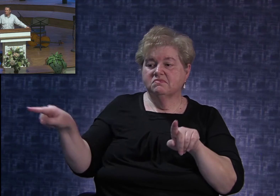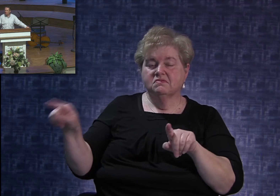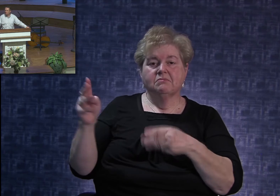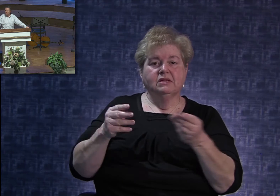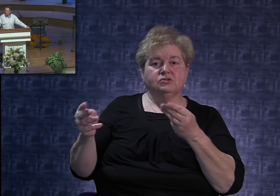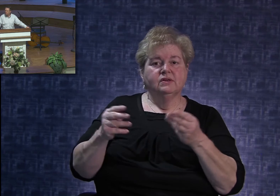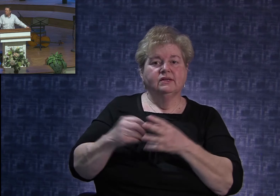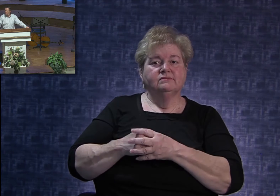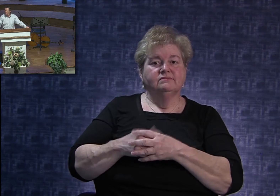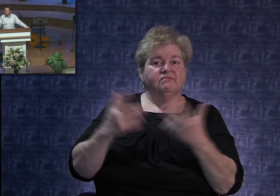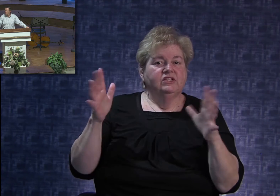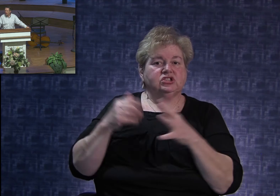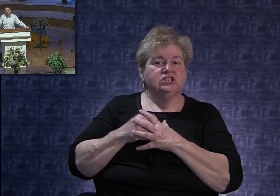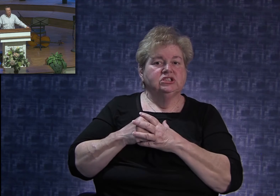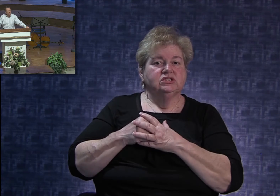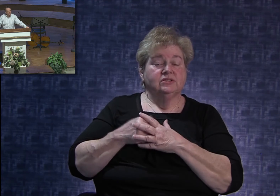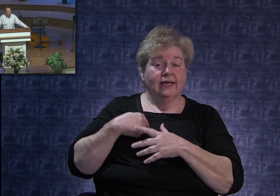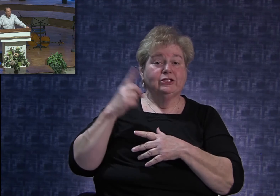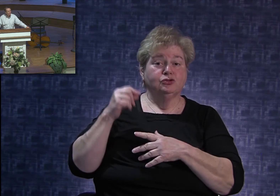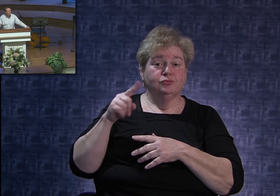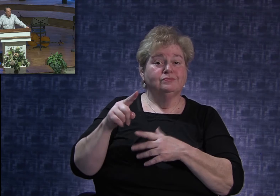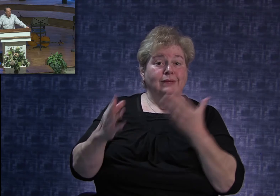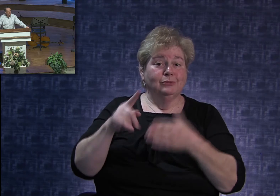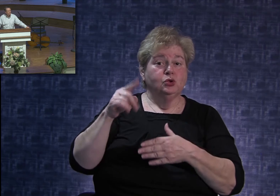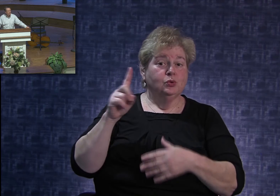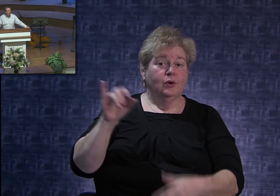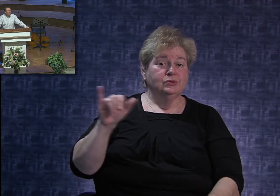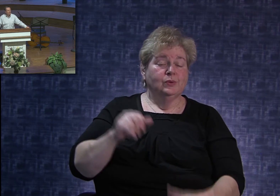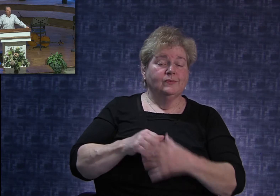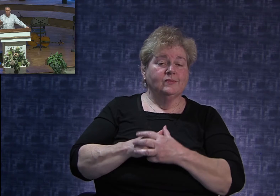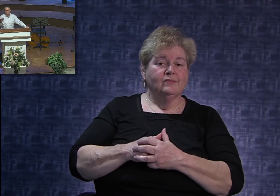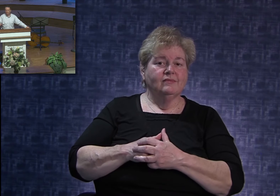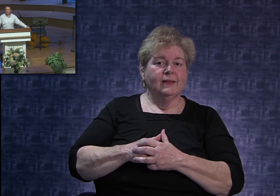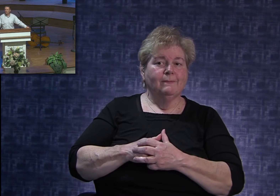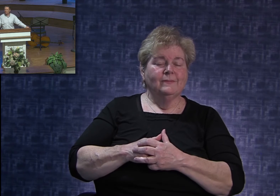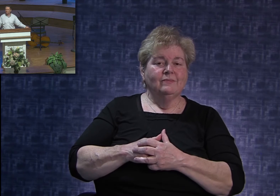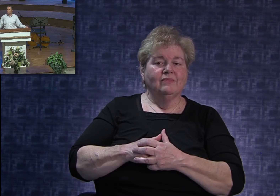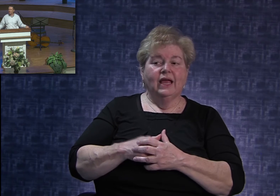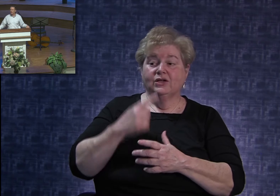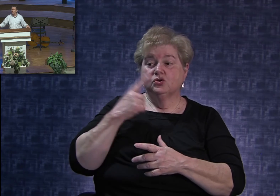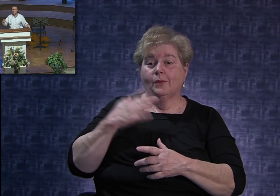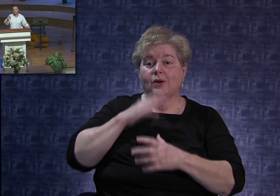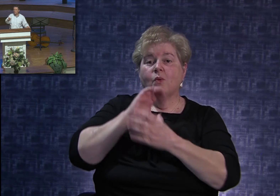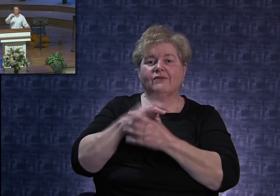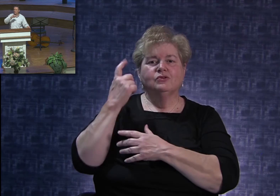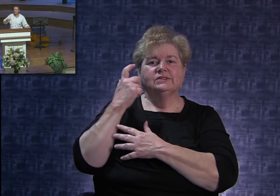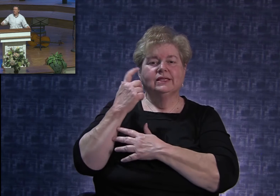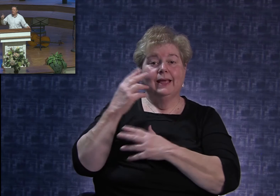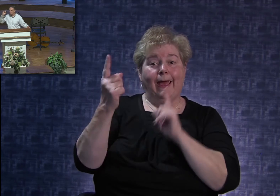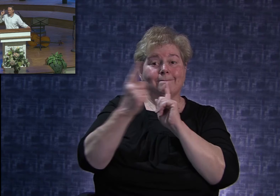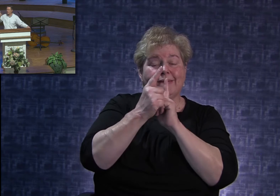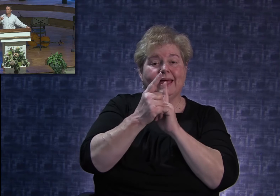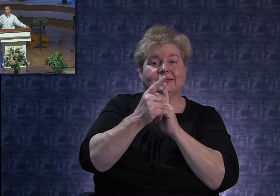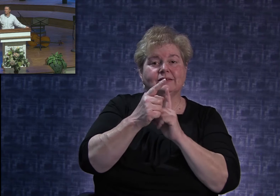ministry entirely? I do. You probably do as well. I met a guy, I was telling my wife actually recently, the guy's name was Jim, by the